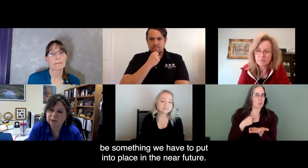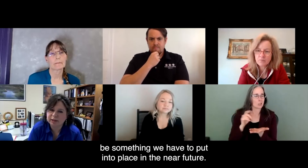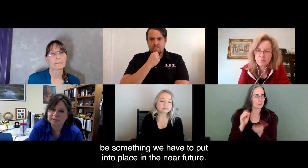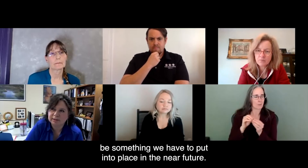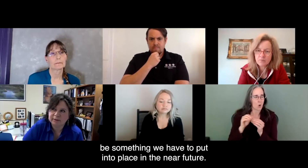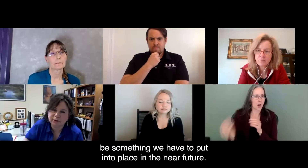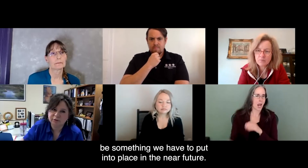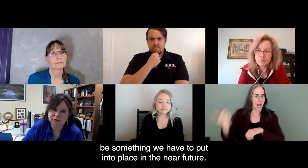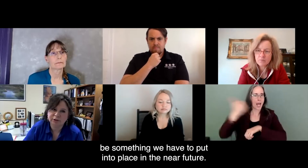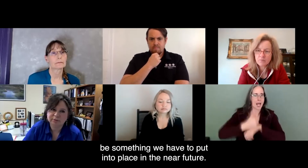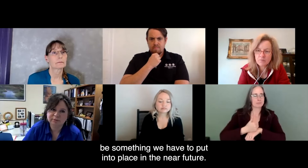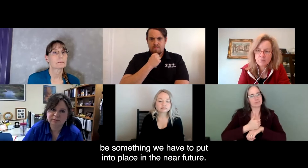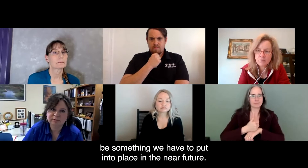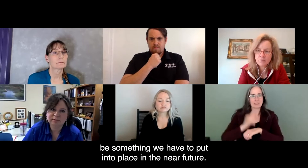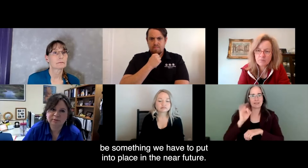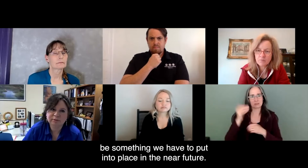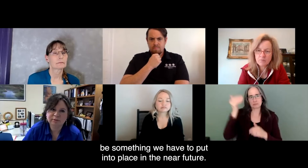into place in the near future.